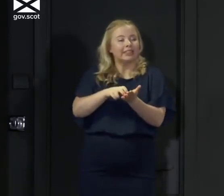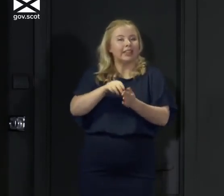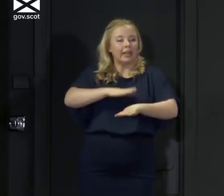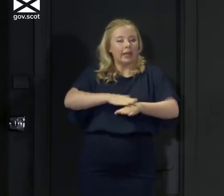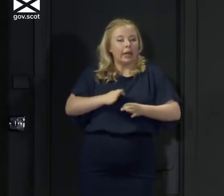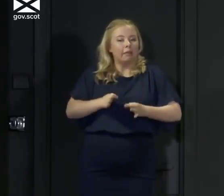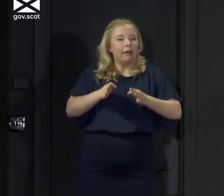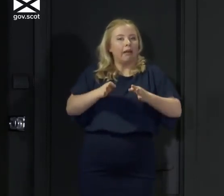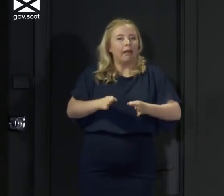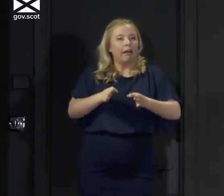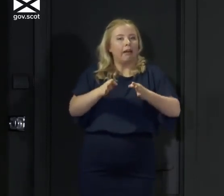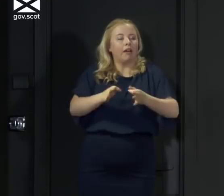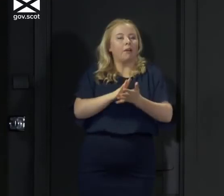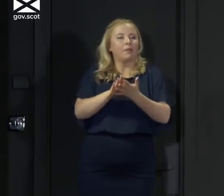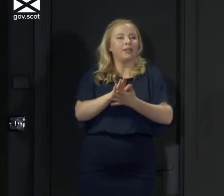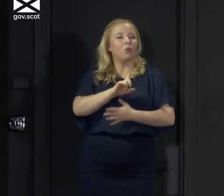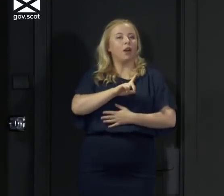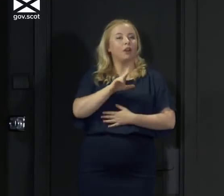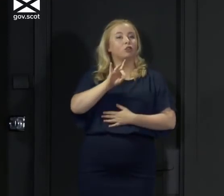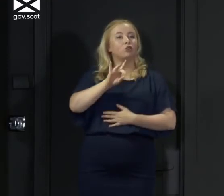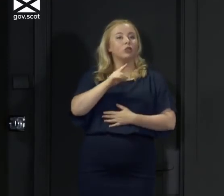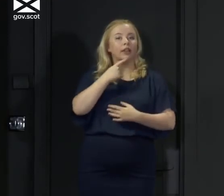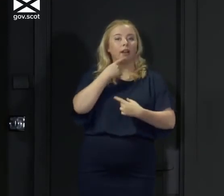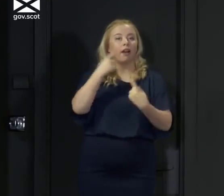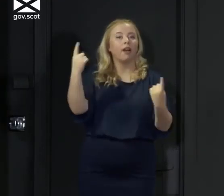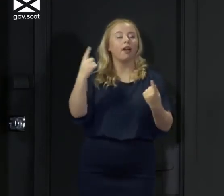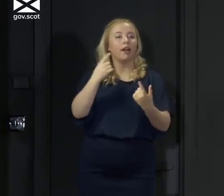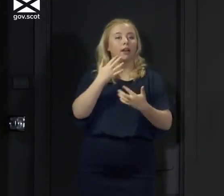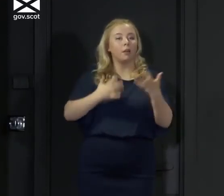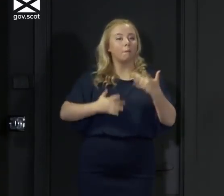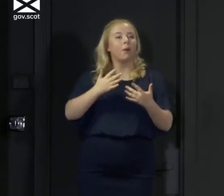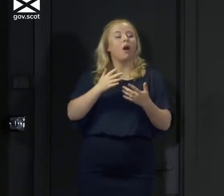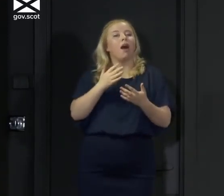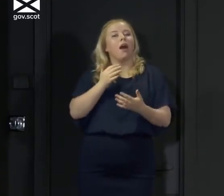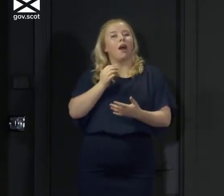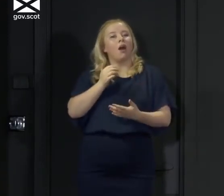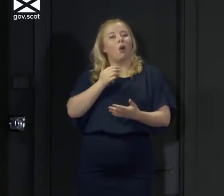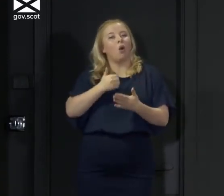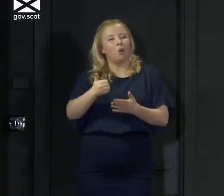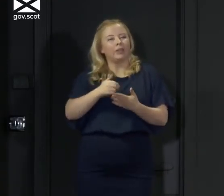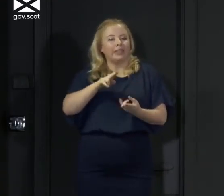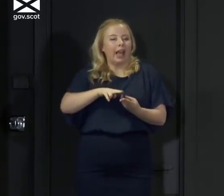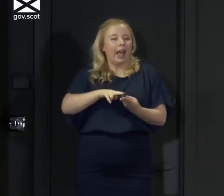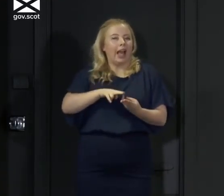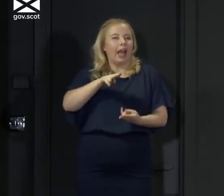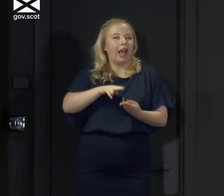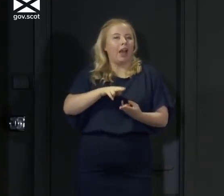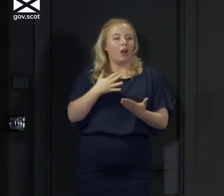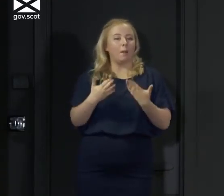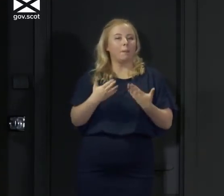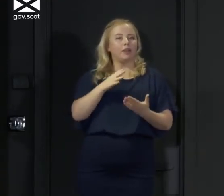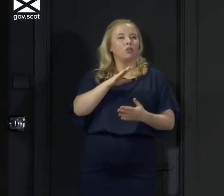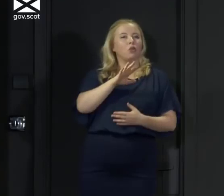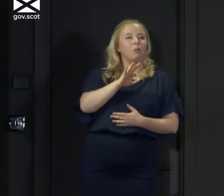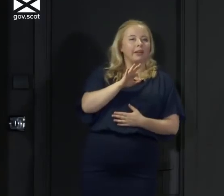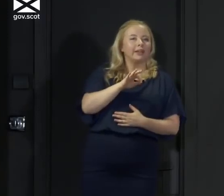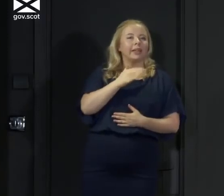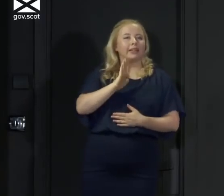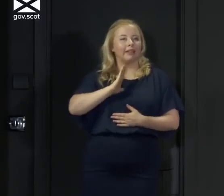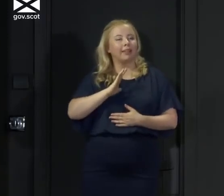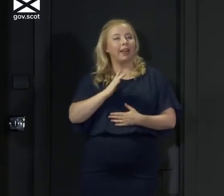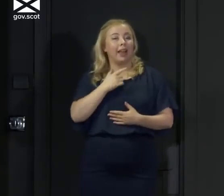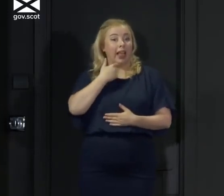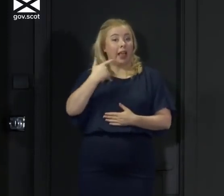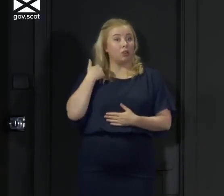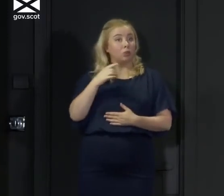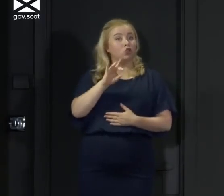we report on Tuesdays are usually higher than those we report on Sundays and Mondays. And to give some context, last Tuesday, for